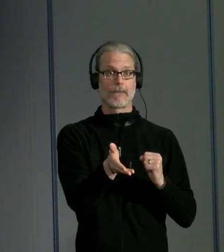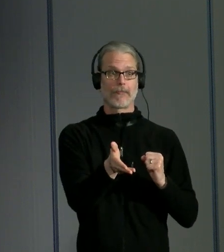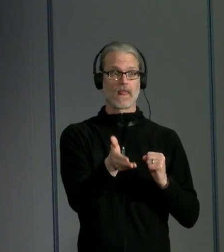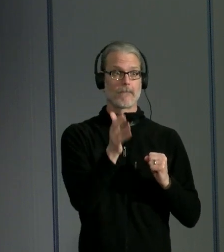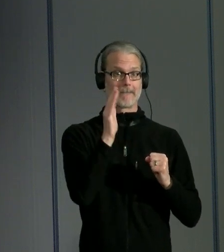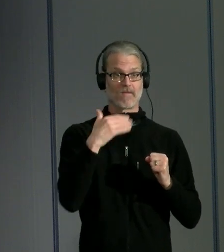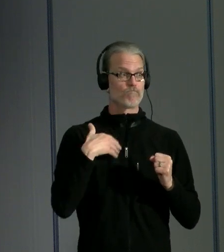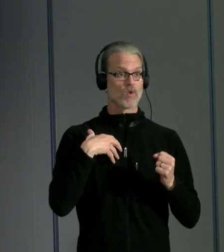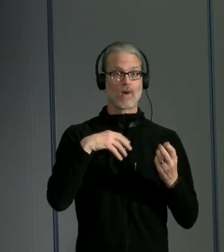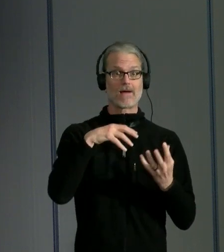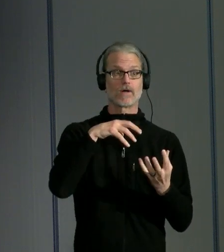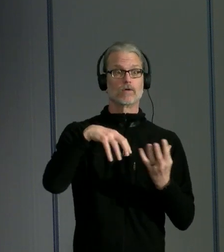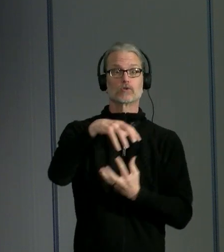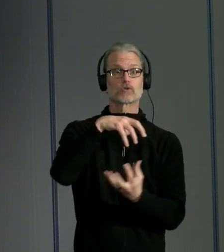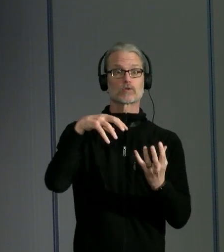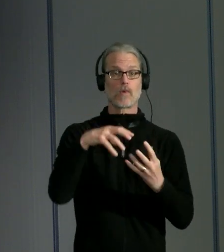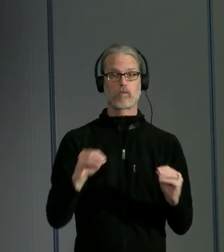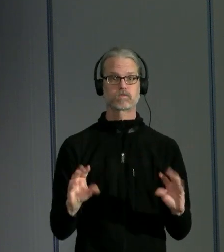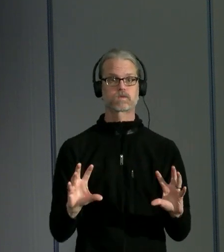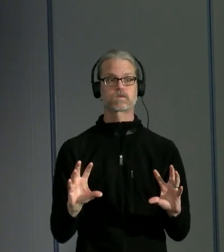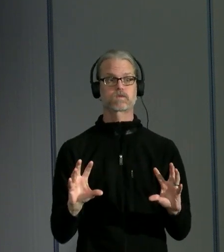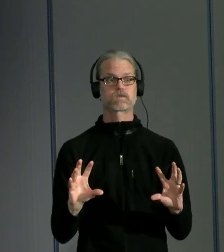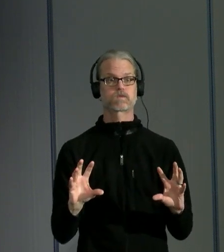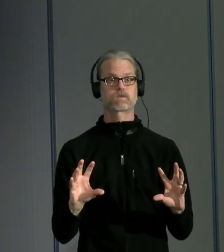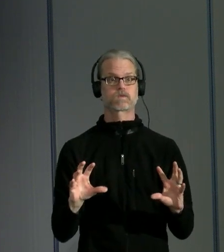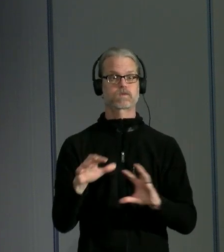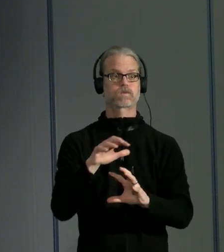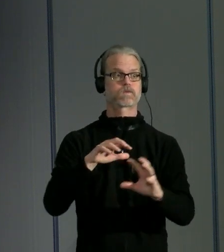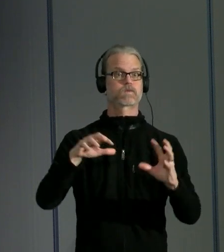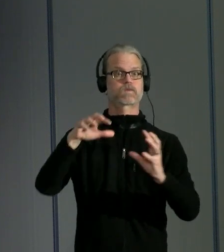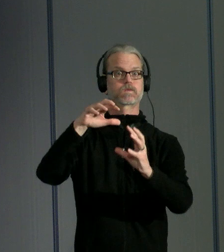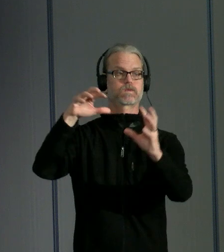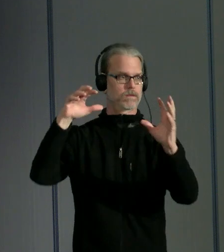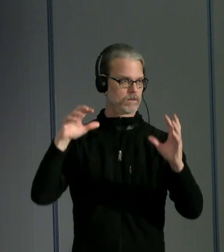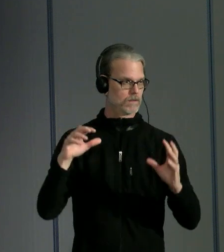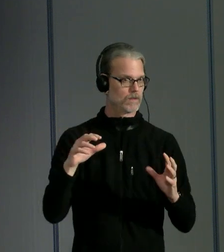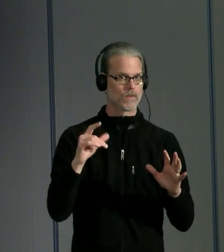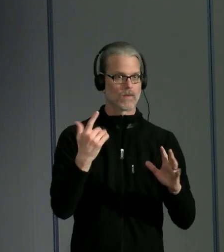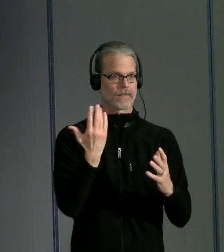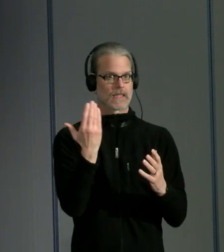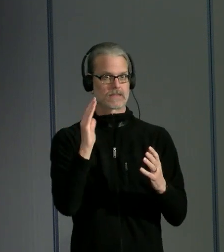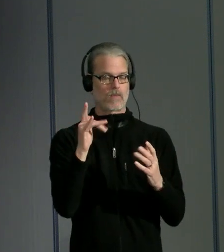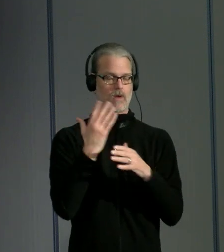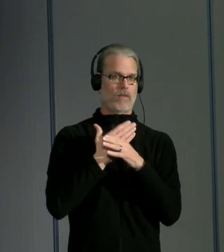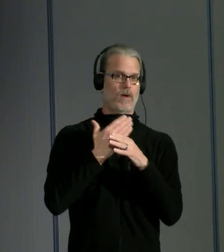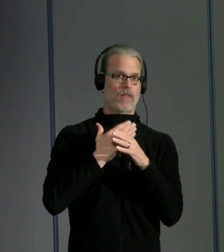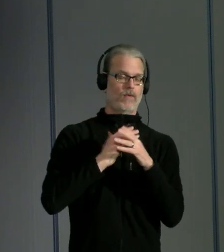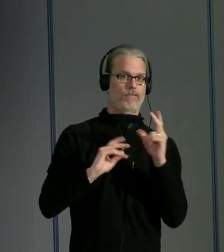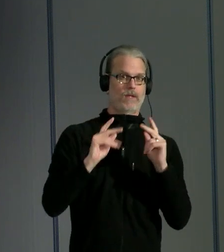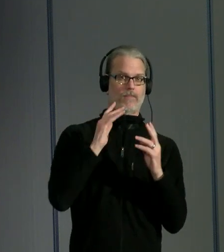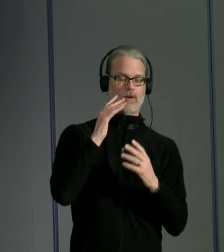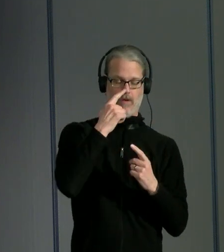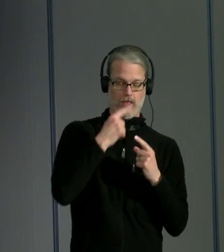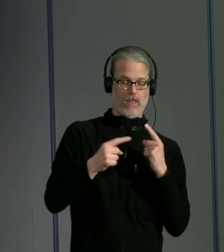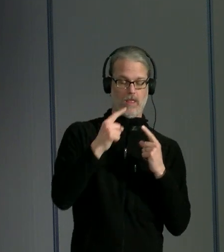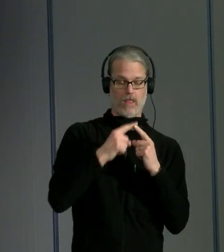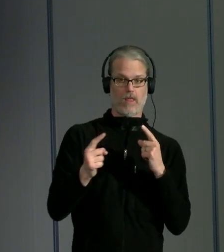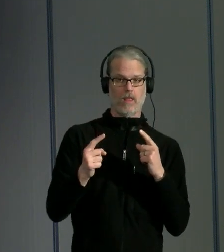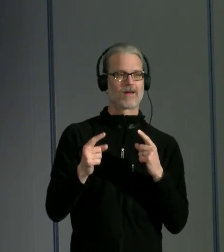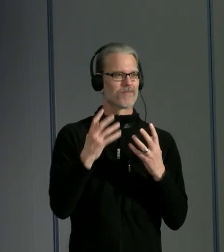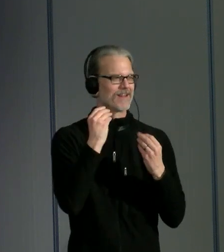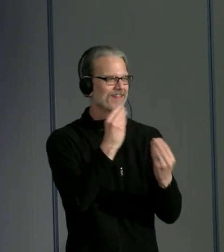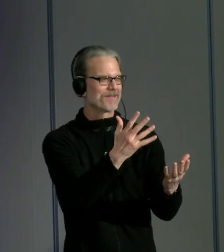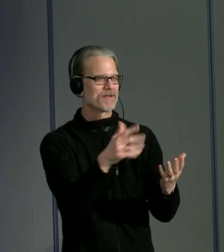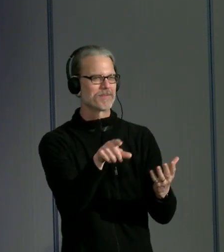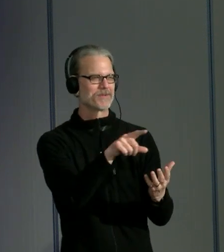be smoke machines or any irritants that we should be mindful? We want to let people know what to expect and let them